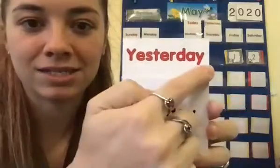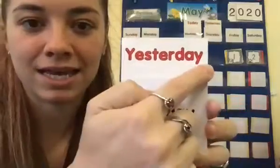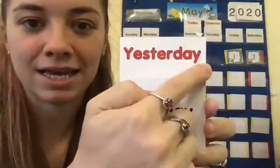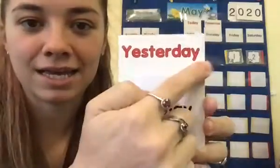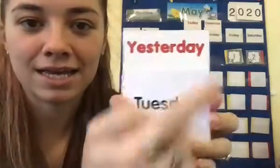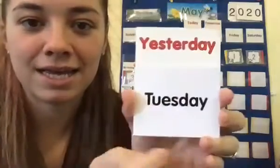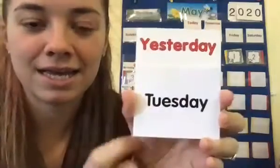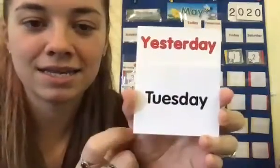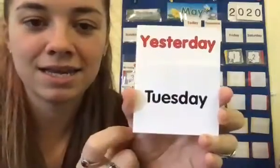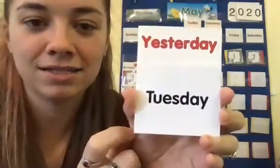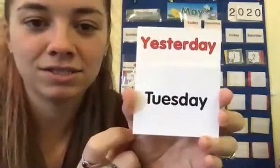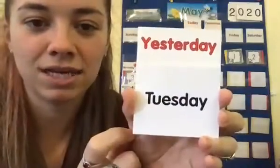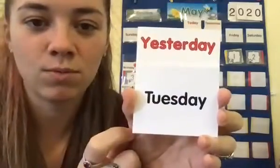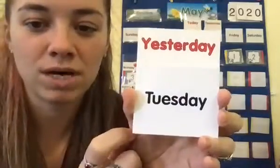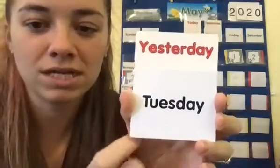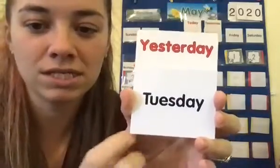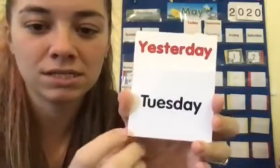Yesterday. And yesterday was?